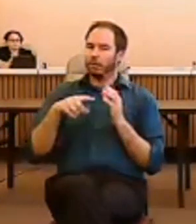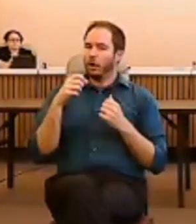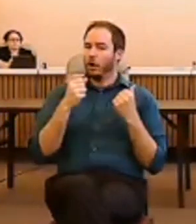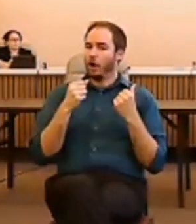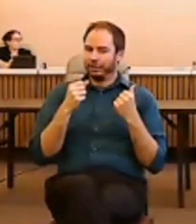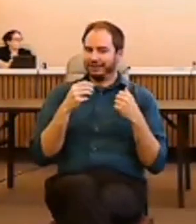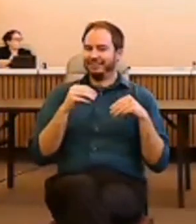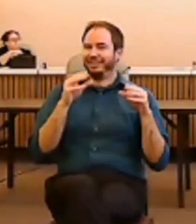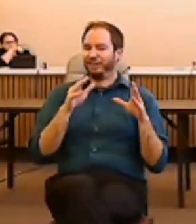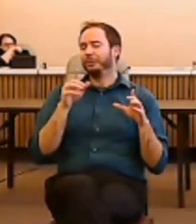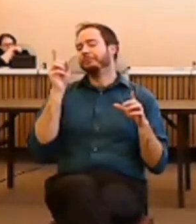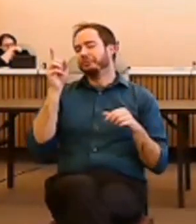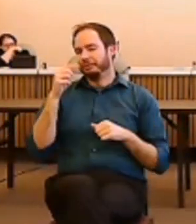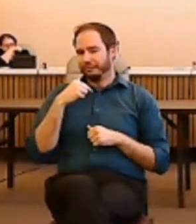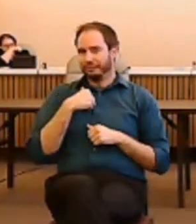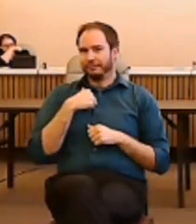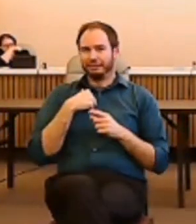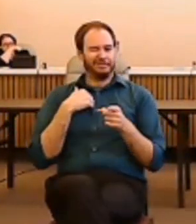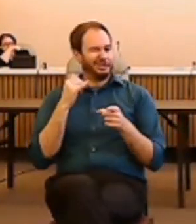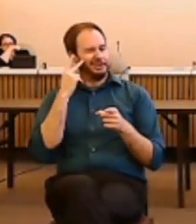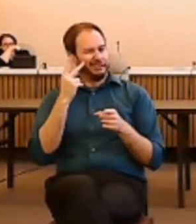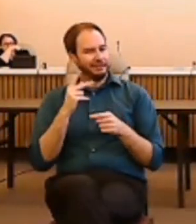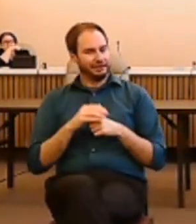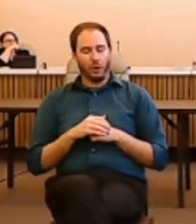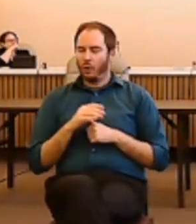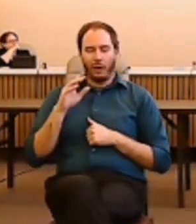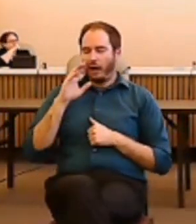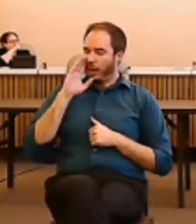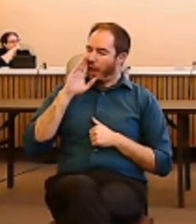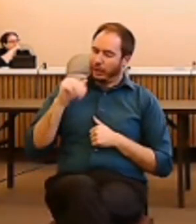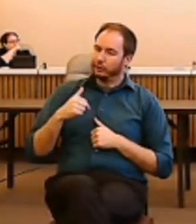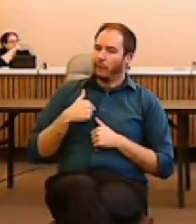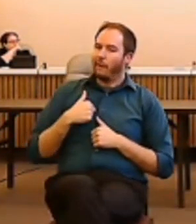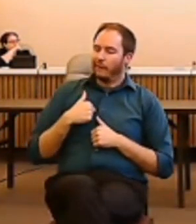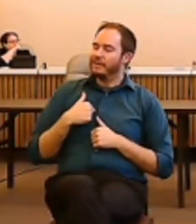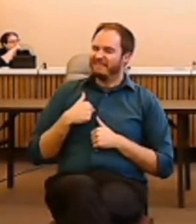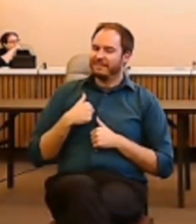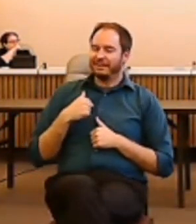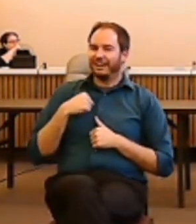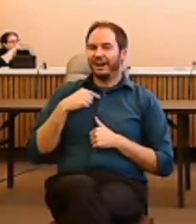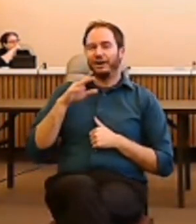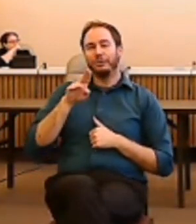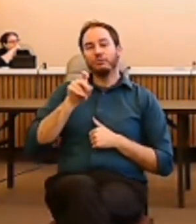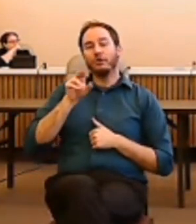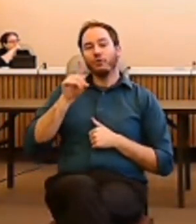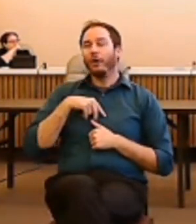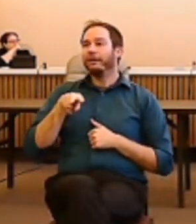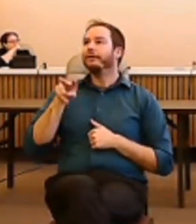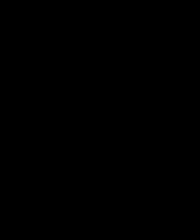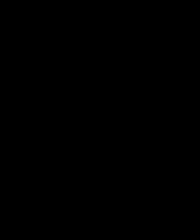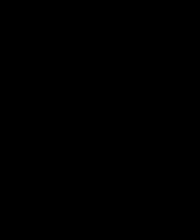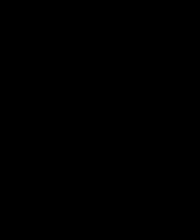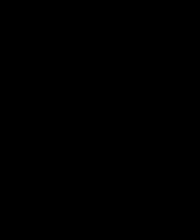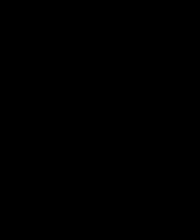dealerships. You can still see them from us. Oh, I know. Believe me, I look north from Brooks Road and the sky glows over